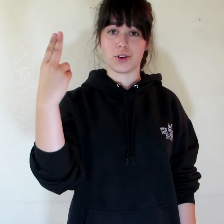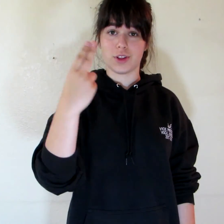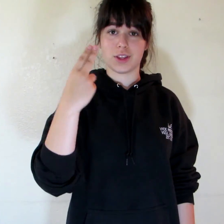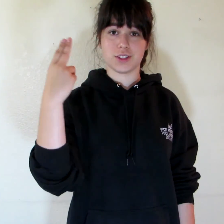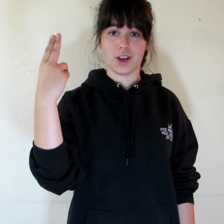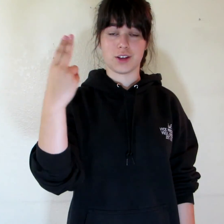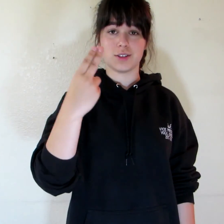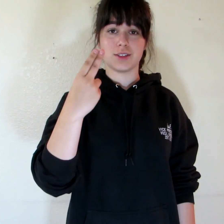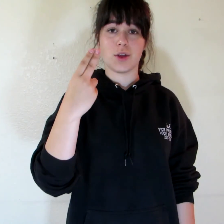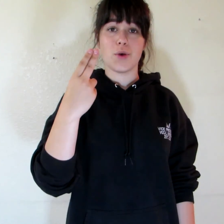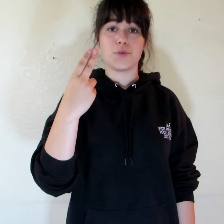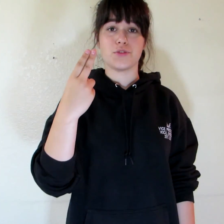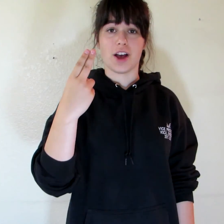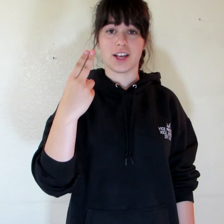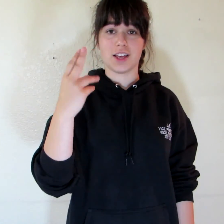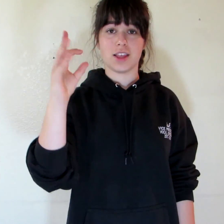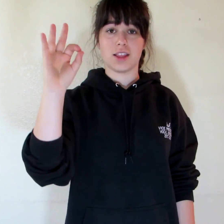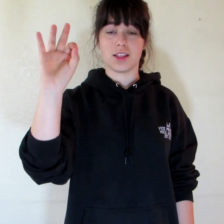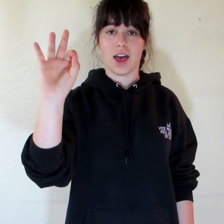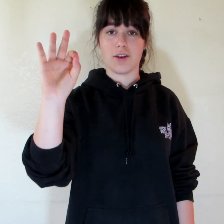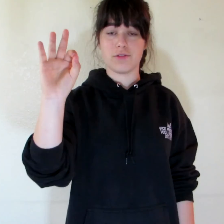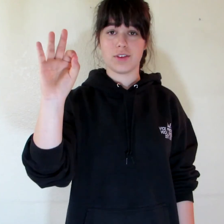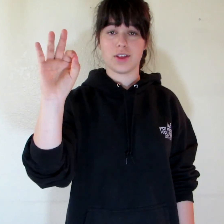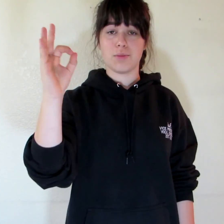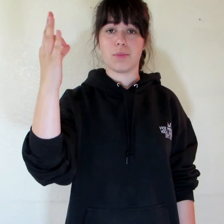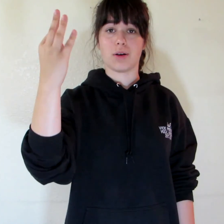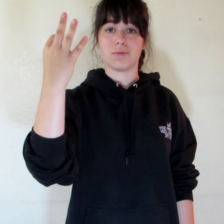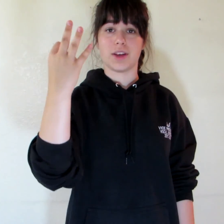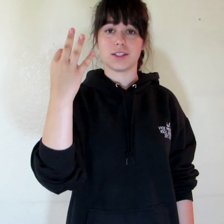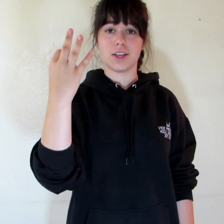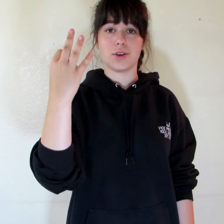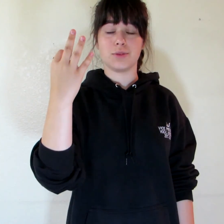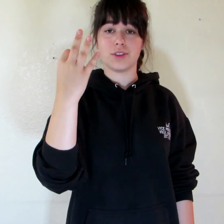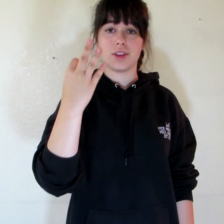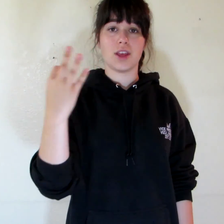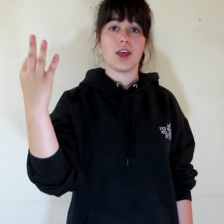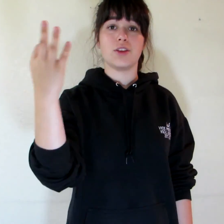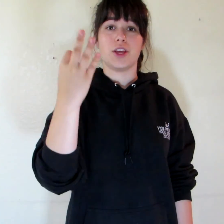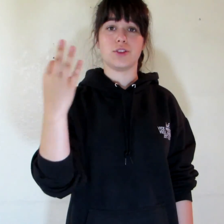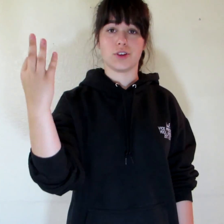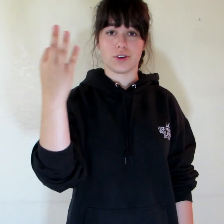circling the sign. Friday, the F, palm facing you, in a circle.